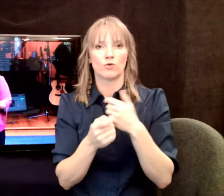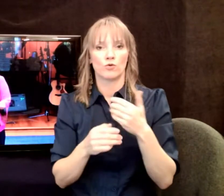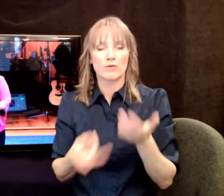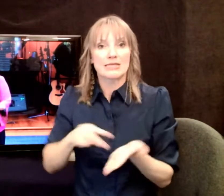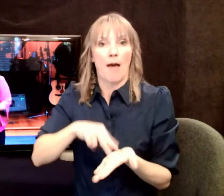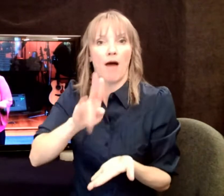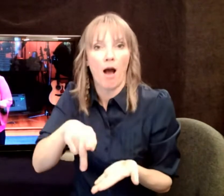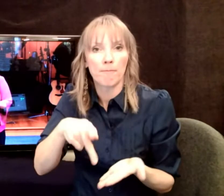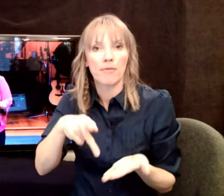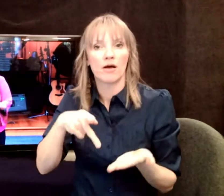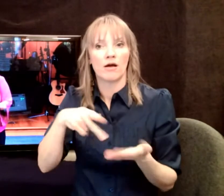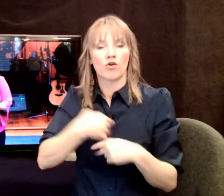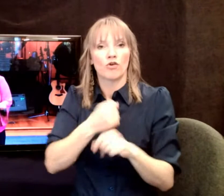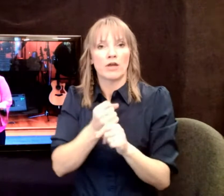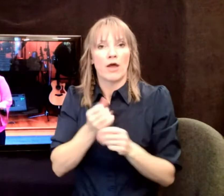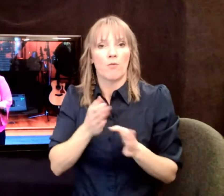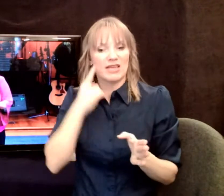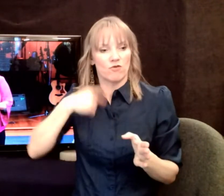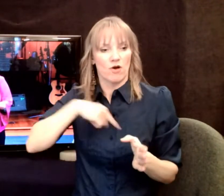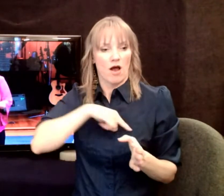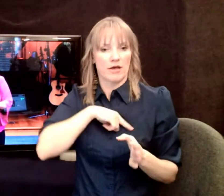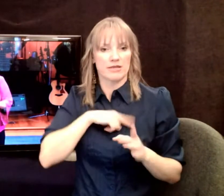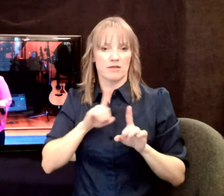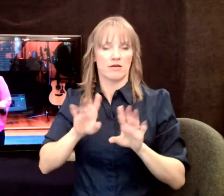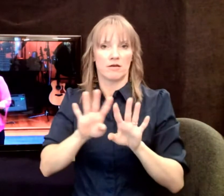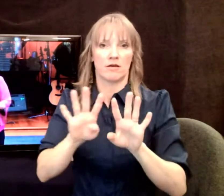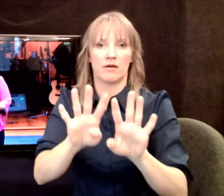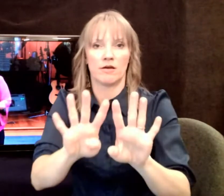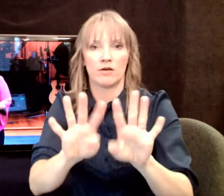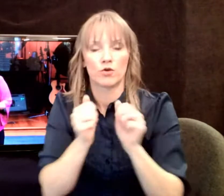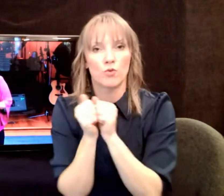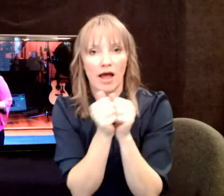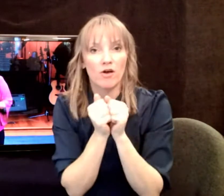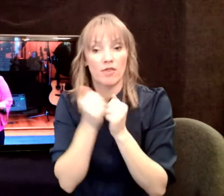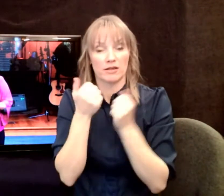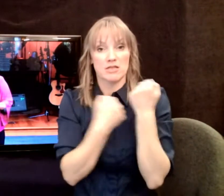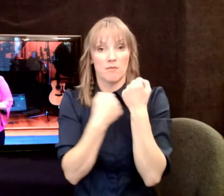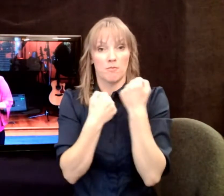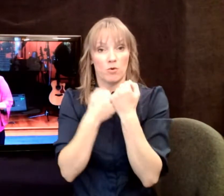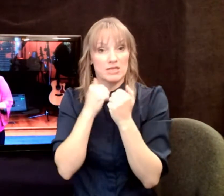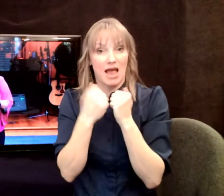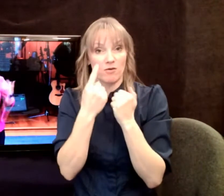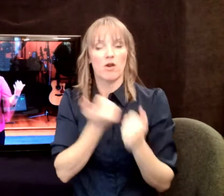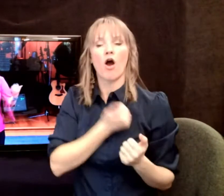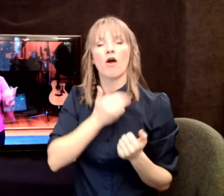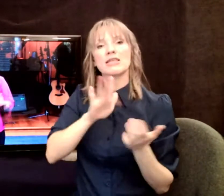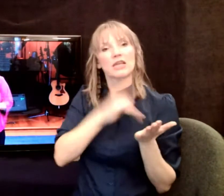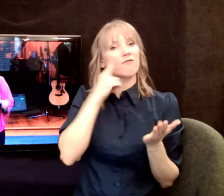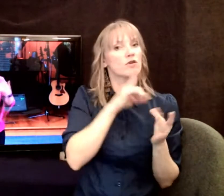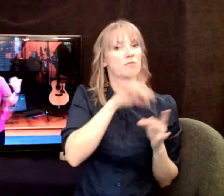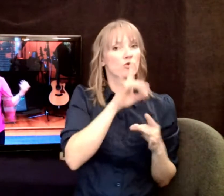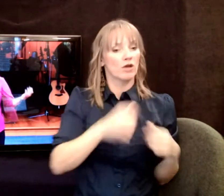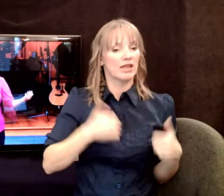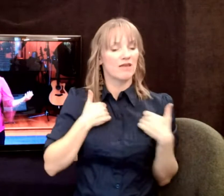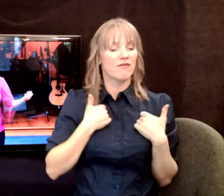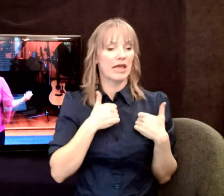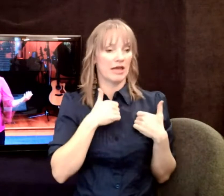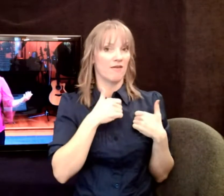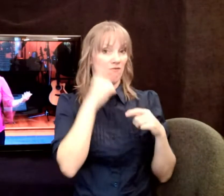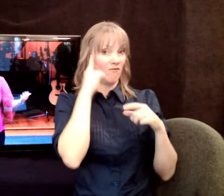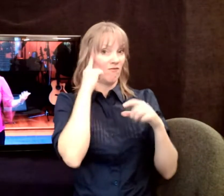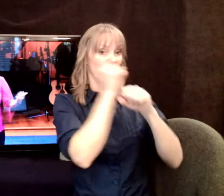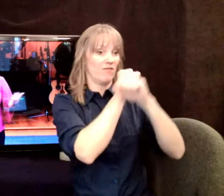ways that we can walk forward together that serve all. Our Centers for Spiritual Living has a big vision, a world that works for